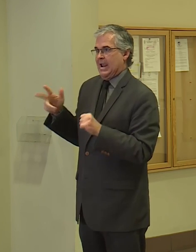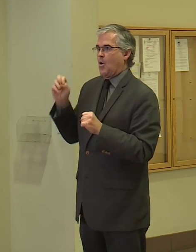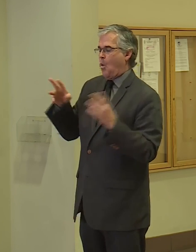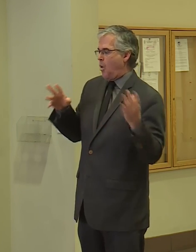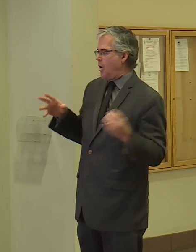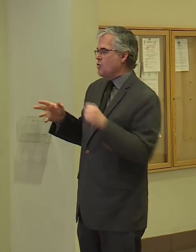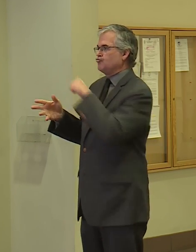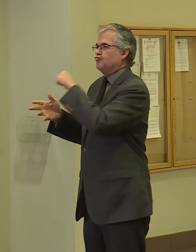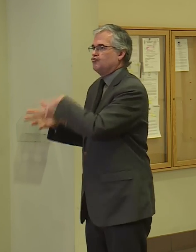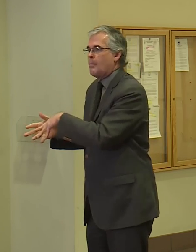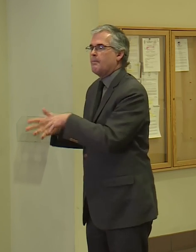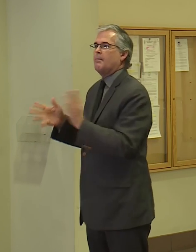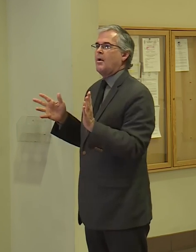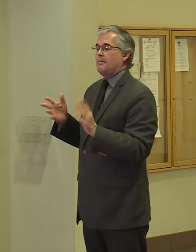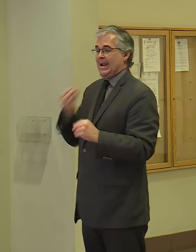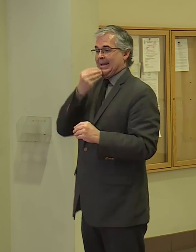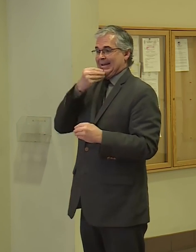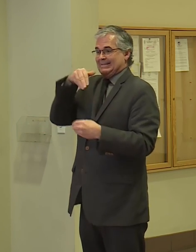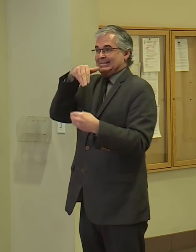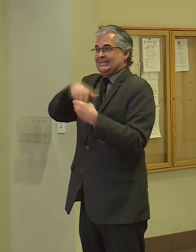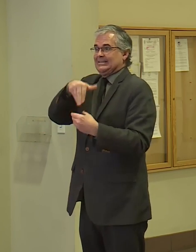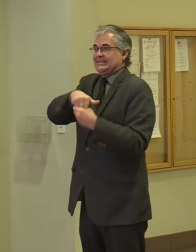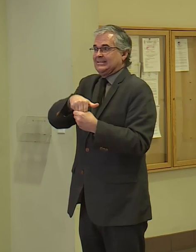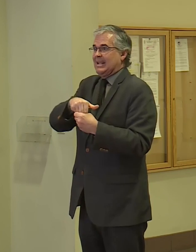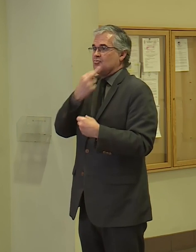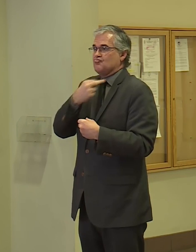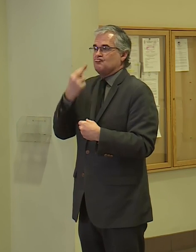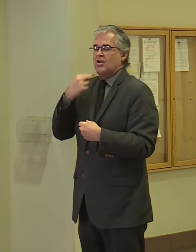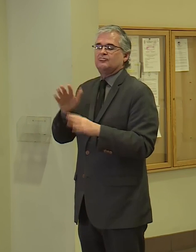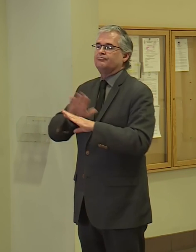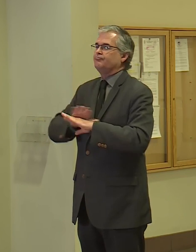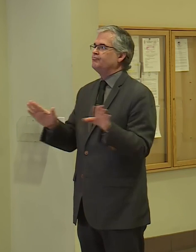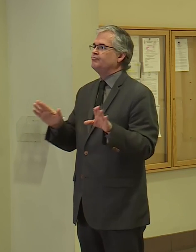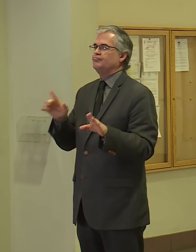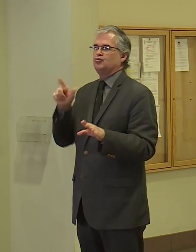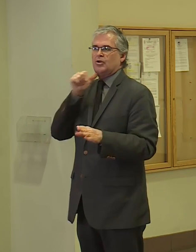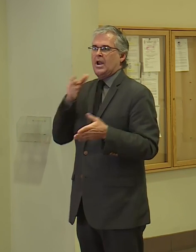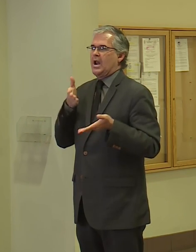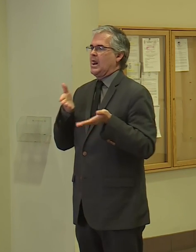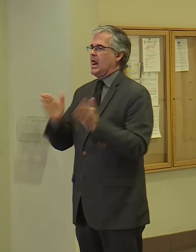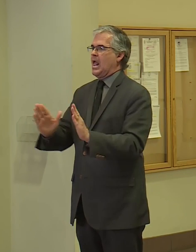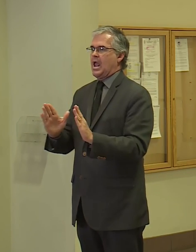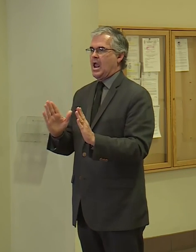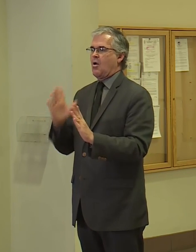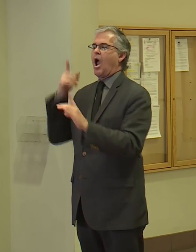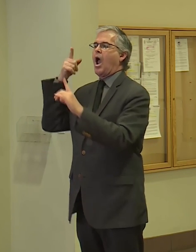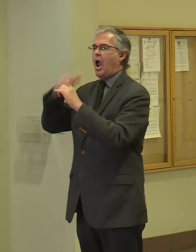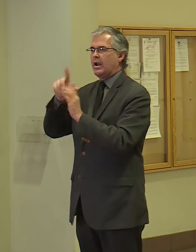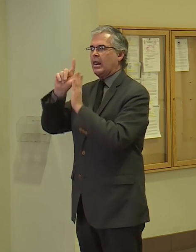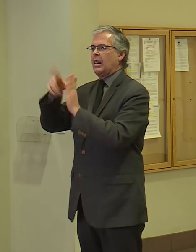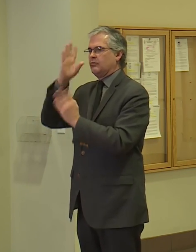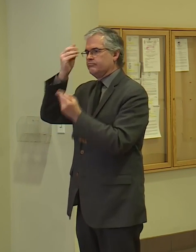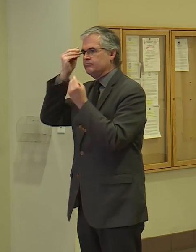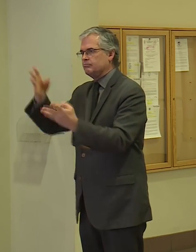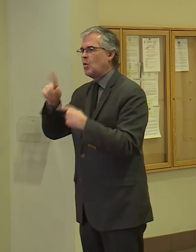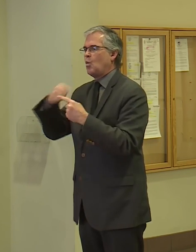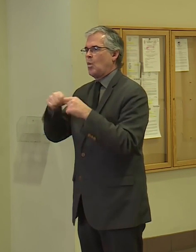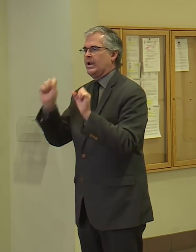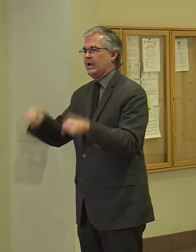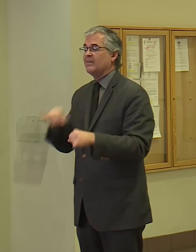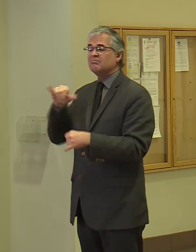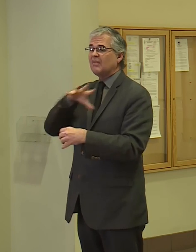no dine in food Sablin should should be allowed until further notice this also includes food courts coffee